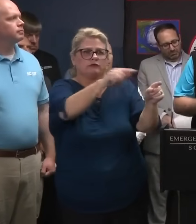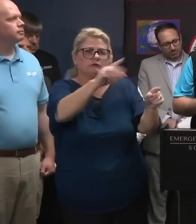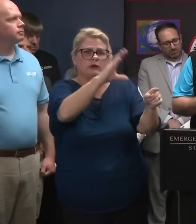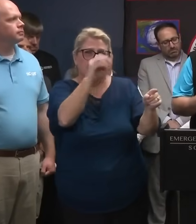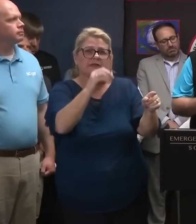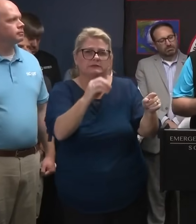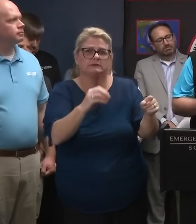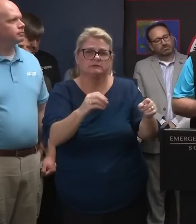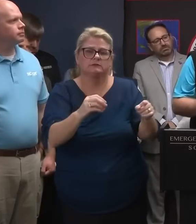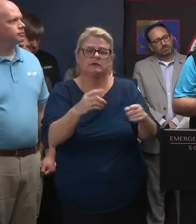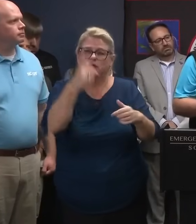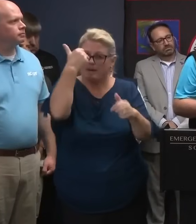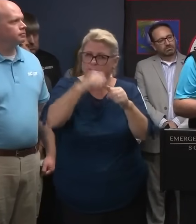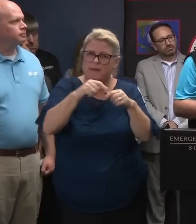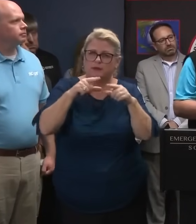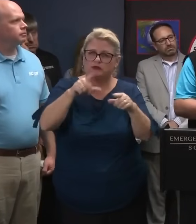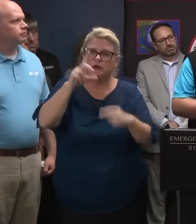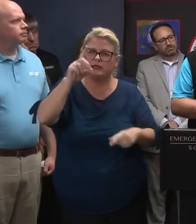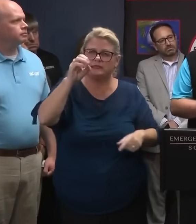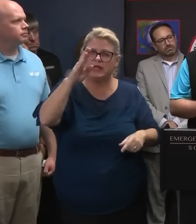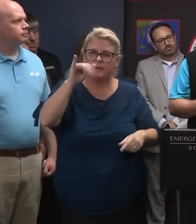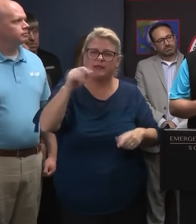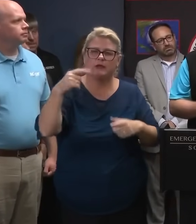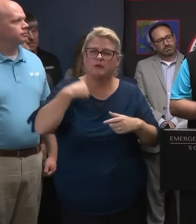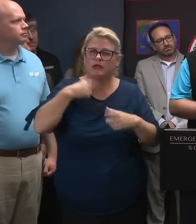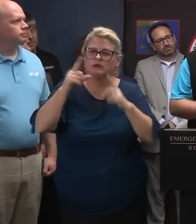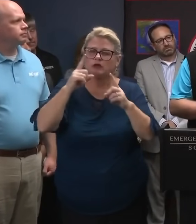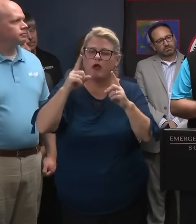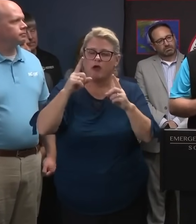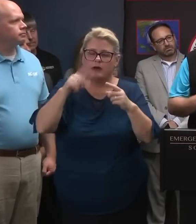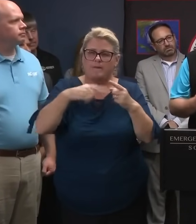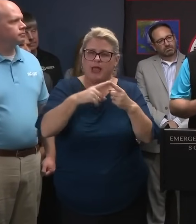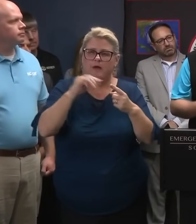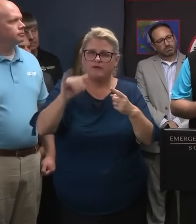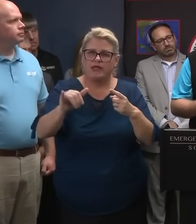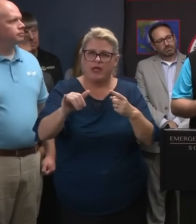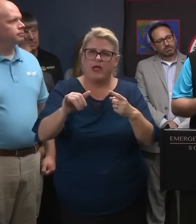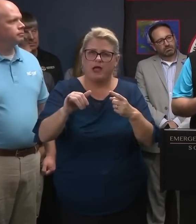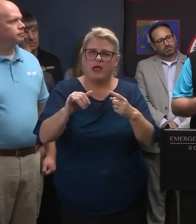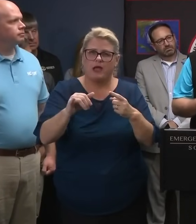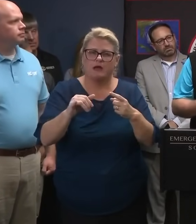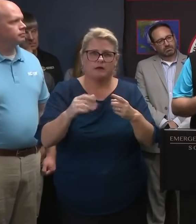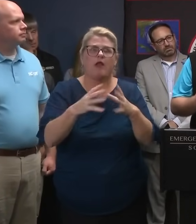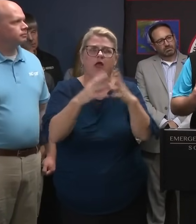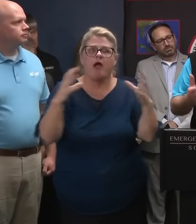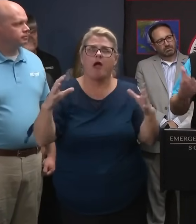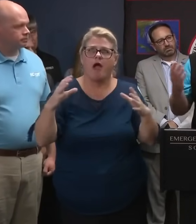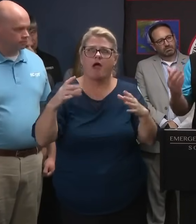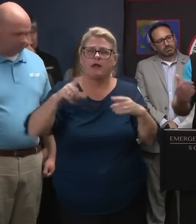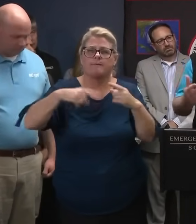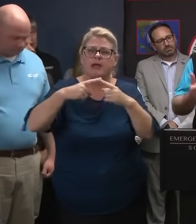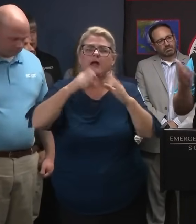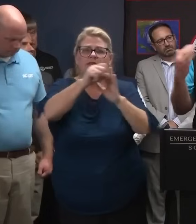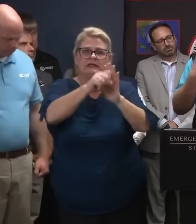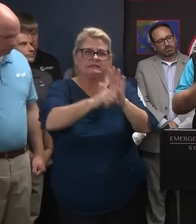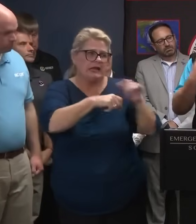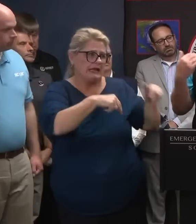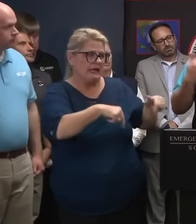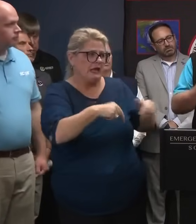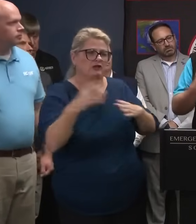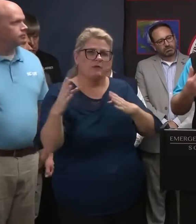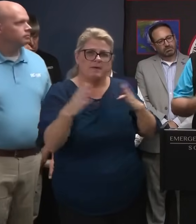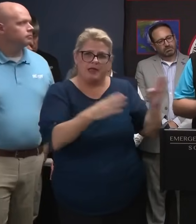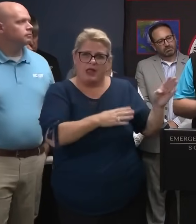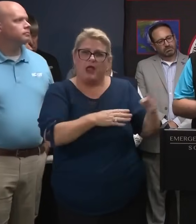of you were here during Debbie, and I talked at length about the state and their preparedness, and you